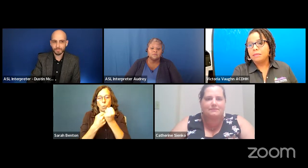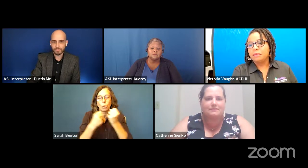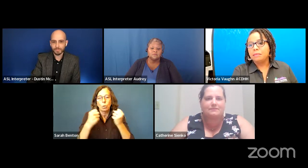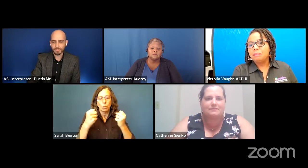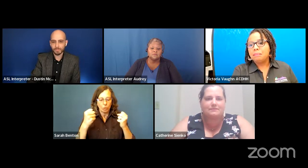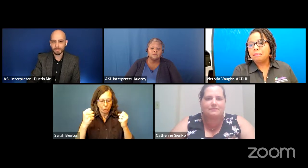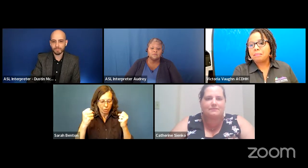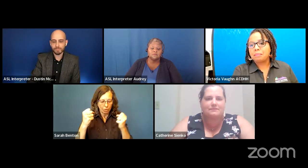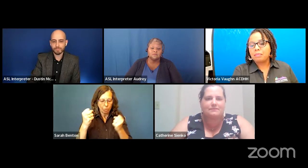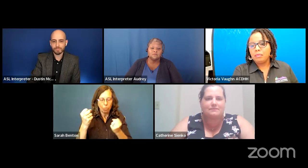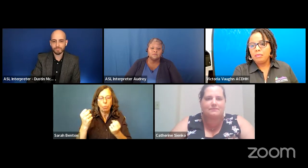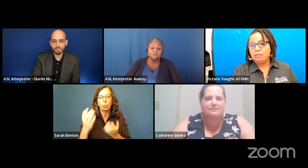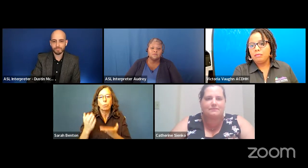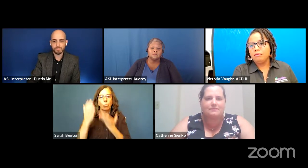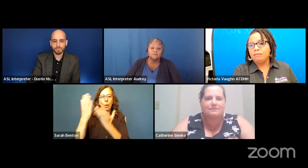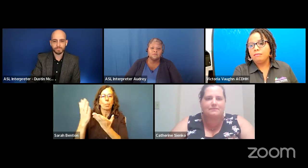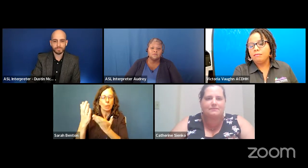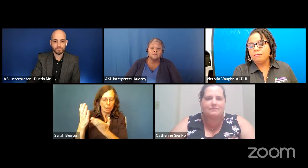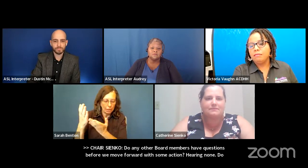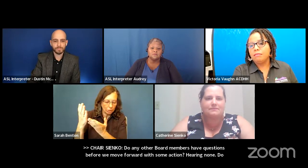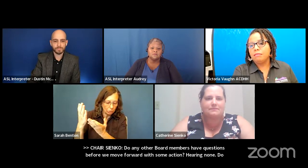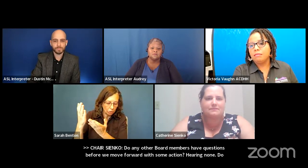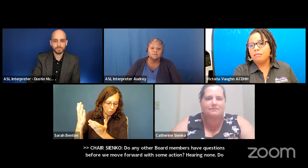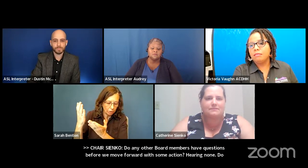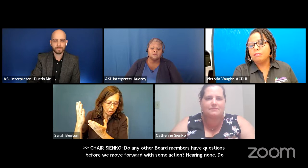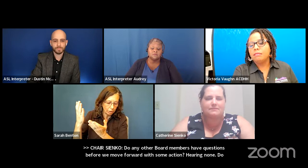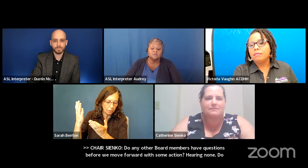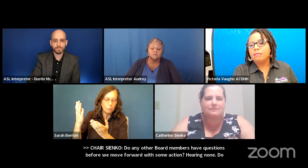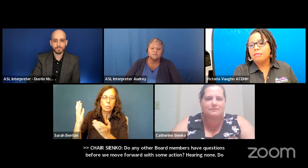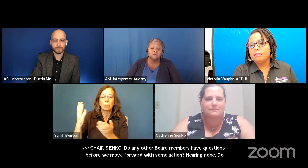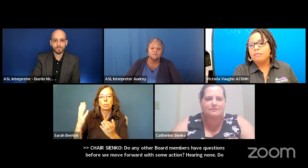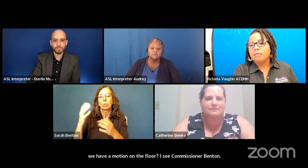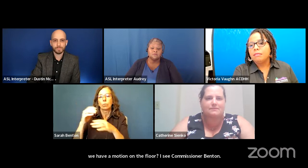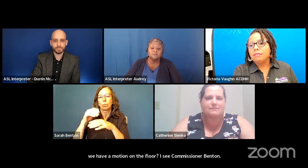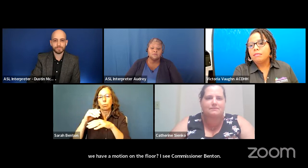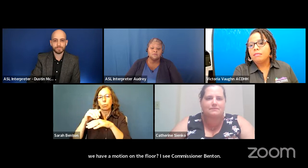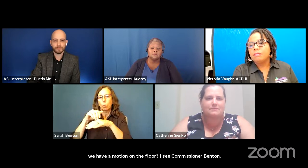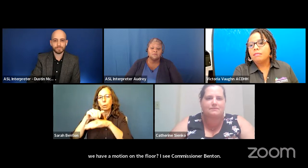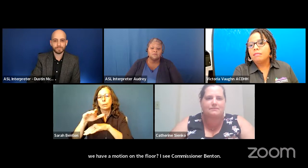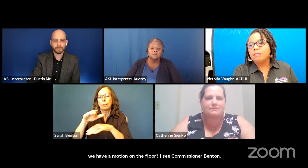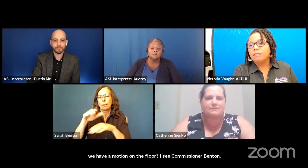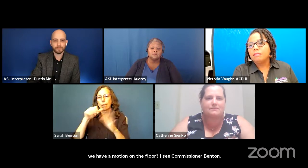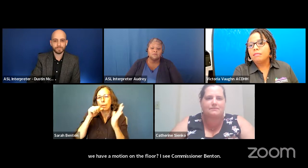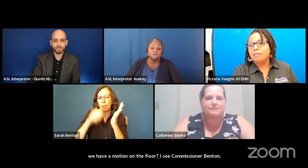Yes, I have a motion to support the recommendation